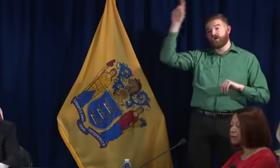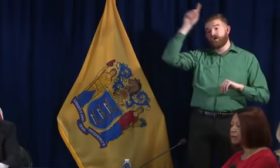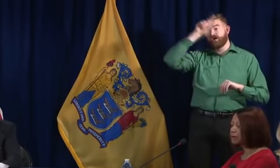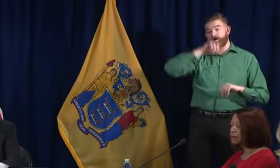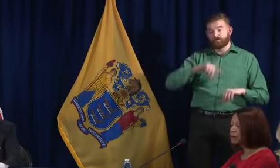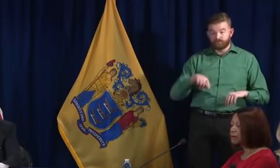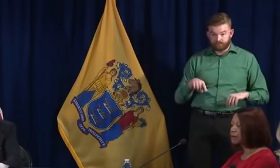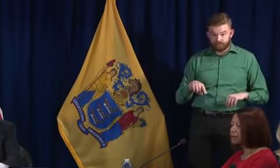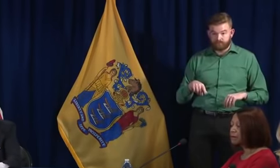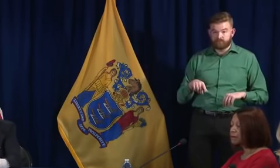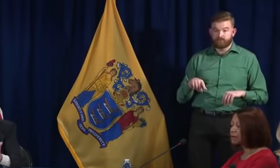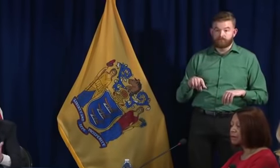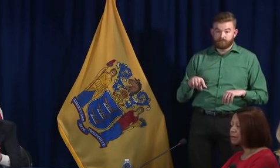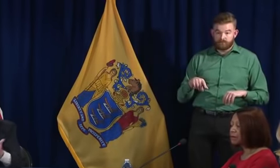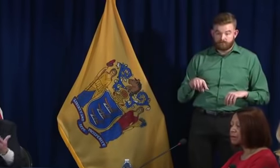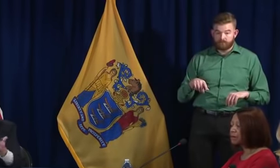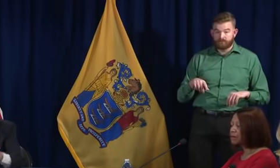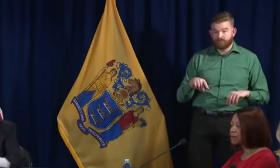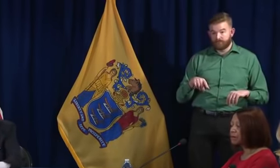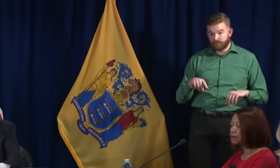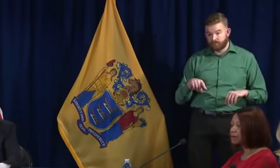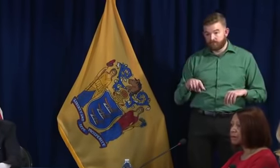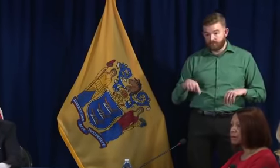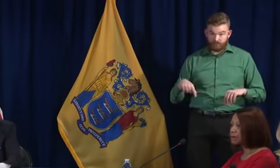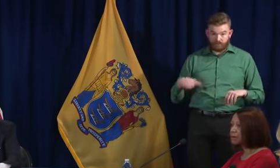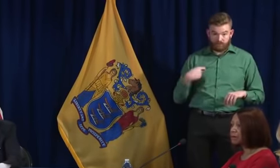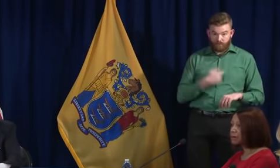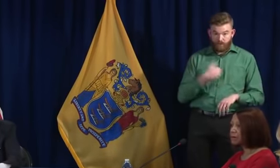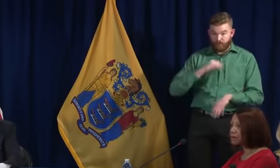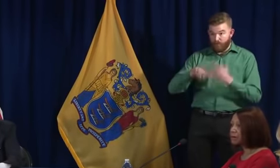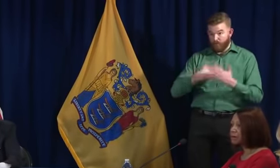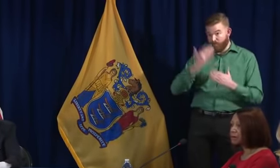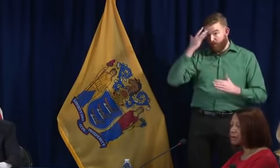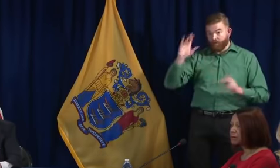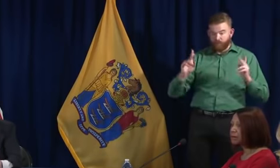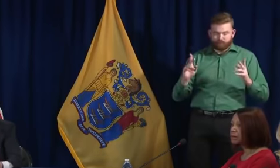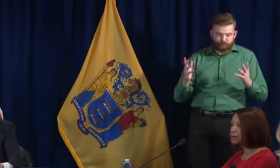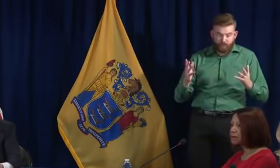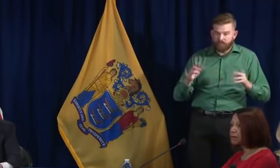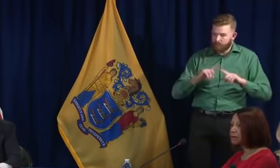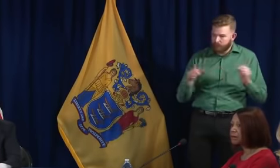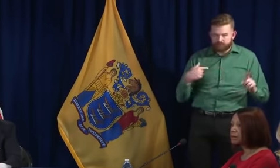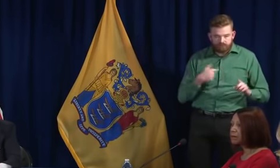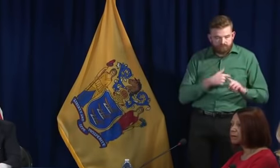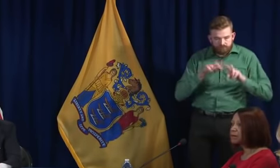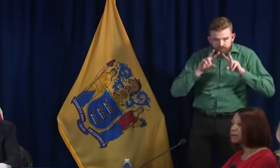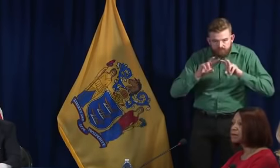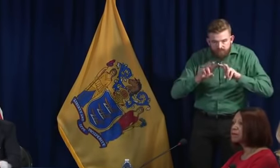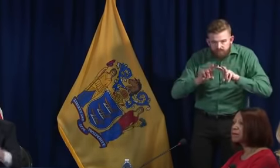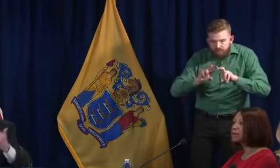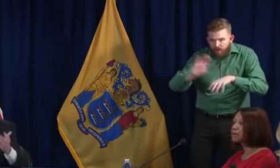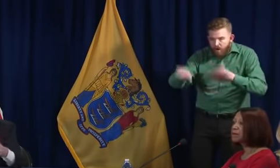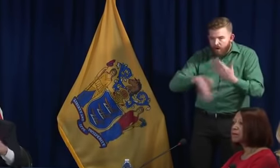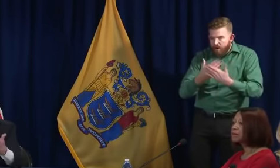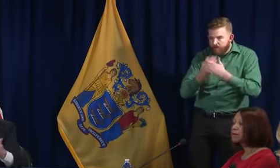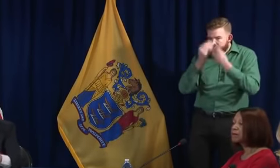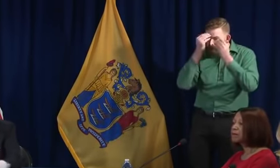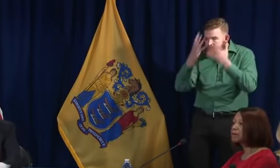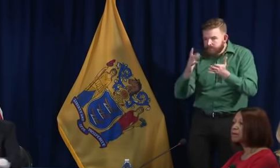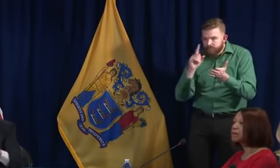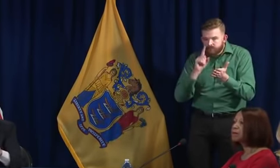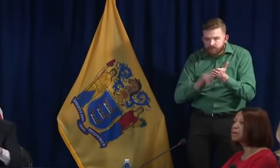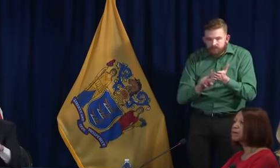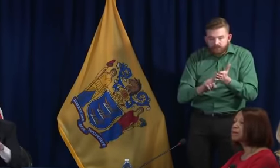make decisions like that. But a recommendation, it's hard to argue with unless we have a violent disagreement with it. And as it relates to